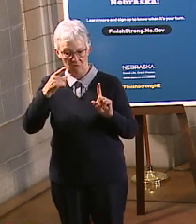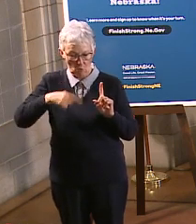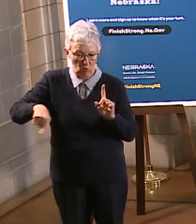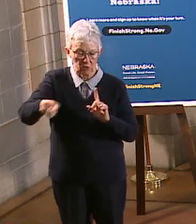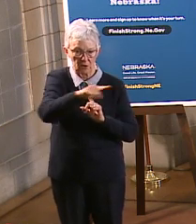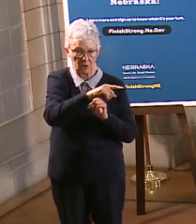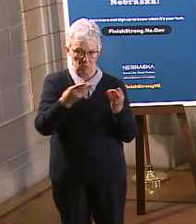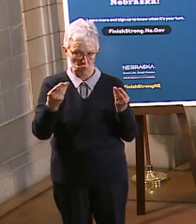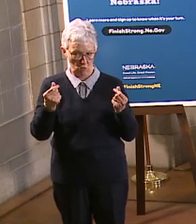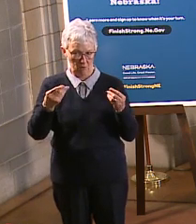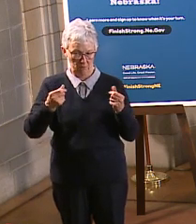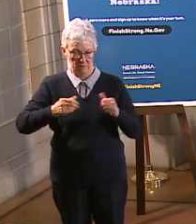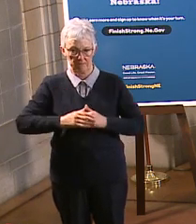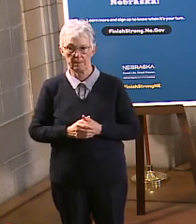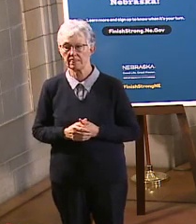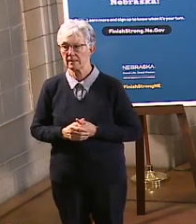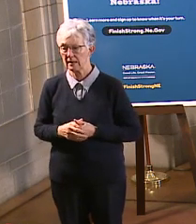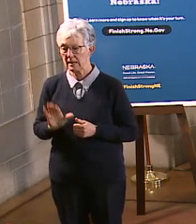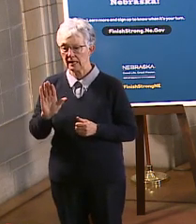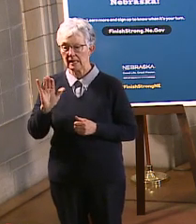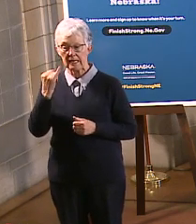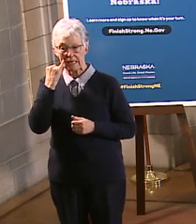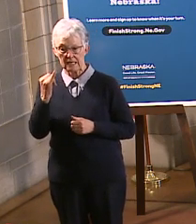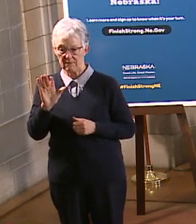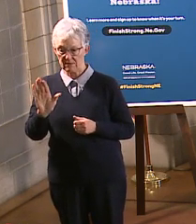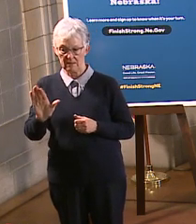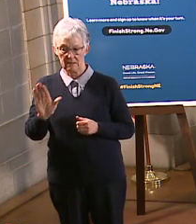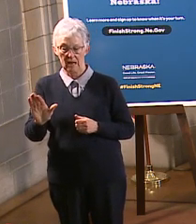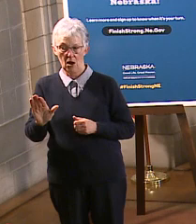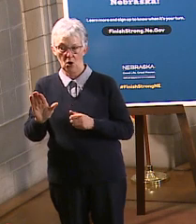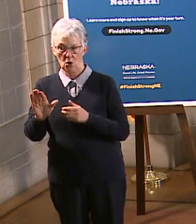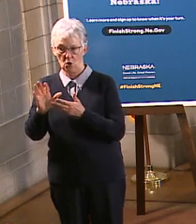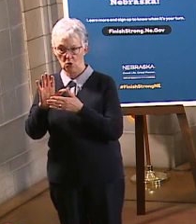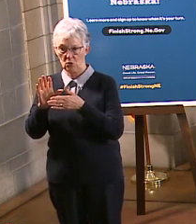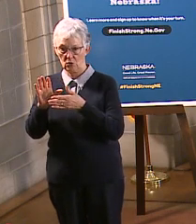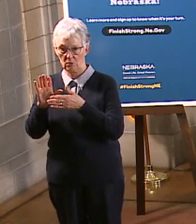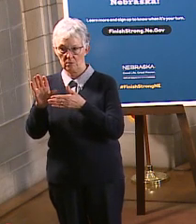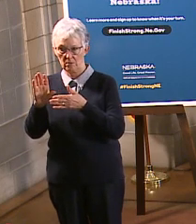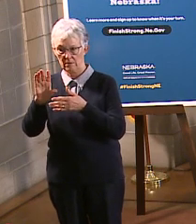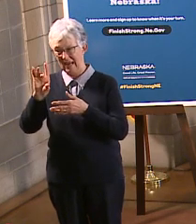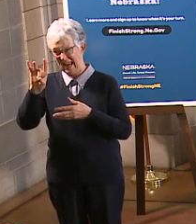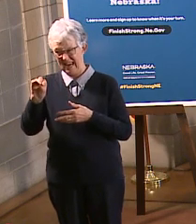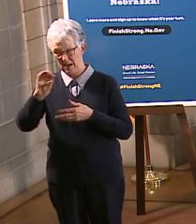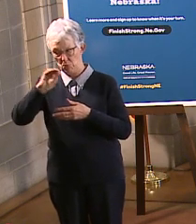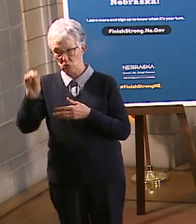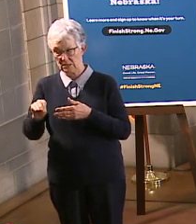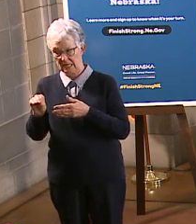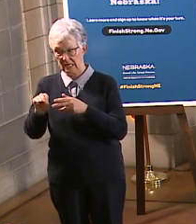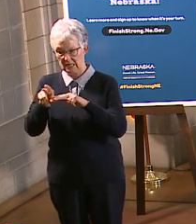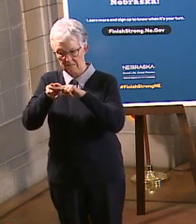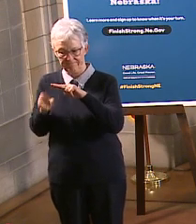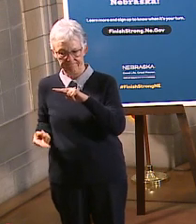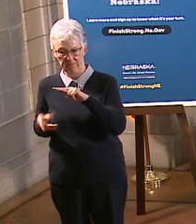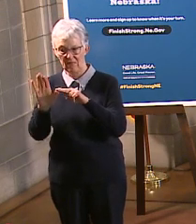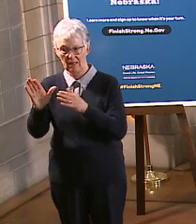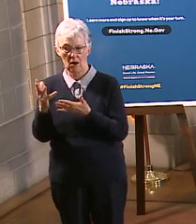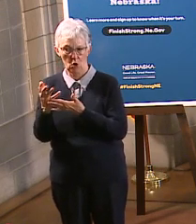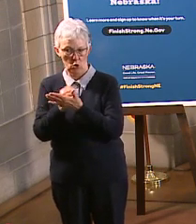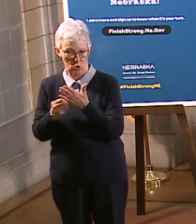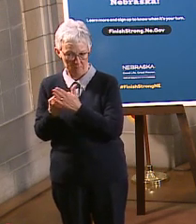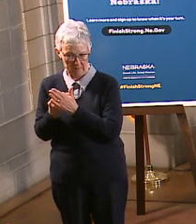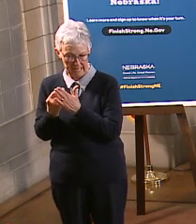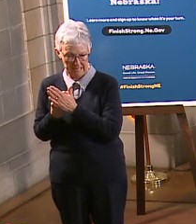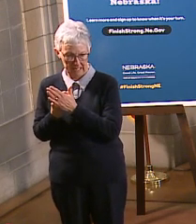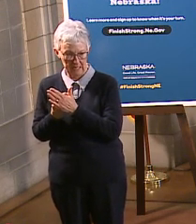at less than 80% of the area median income of their county will be eligible for assistance. It may be that